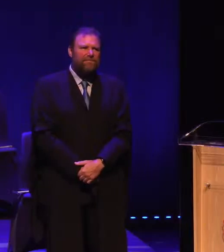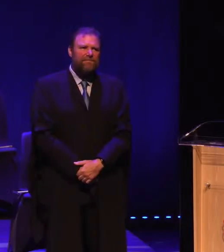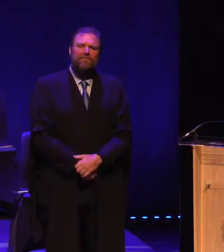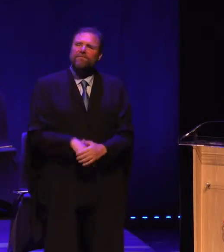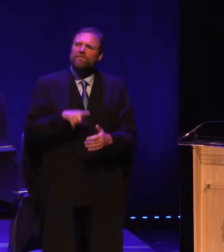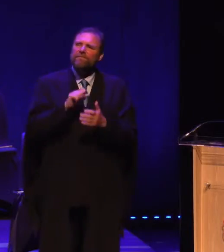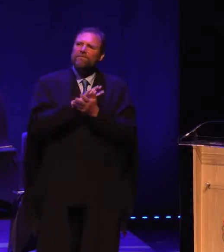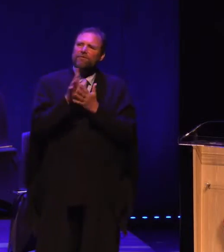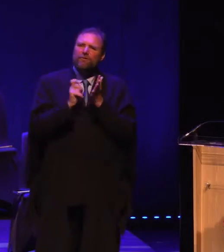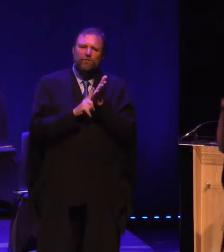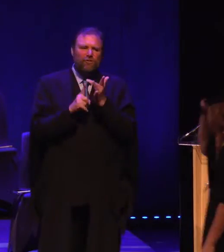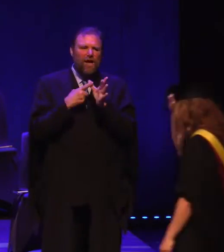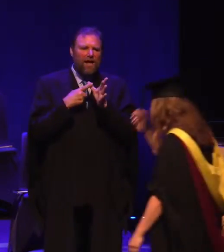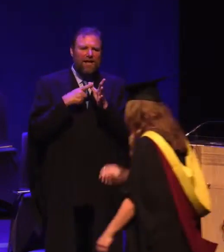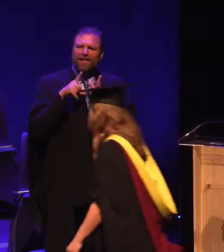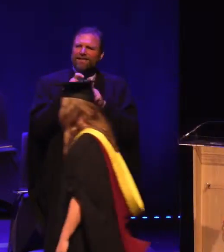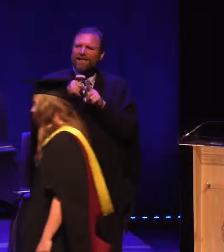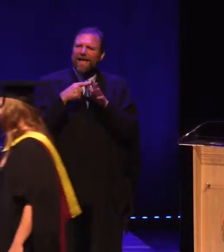Charlie Davey.